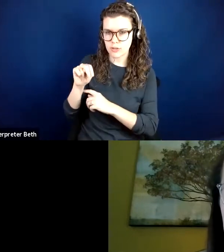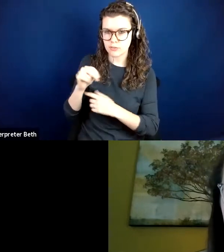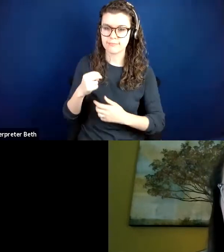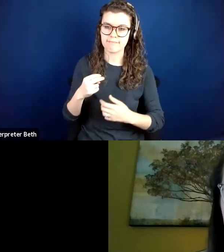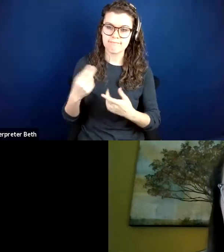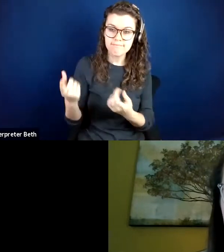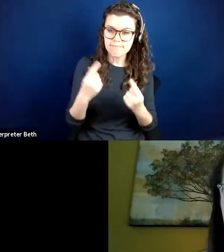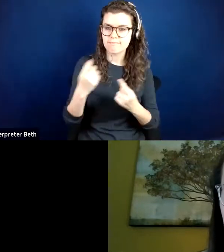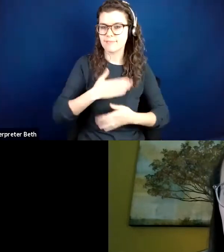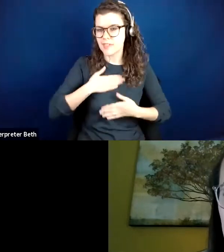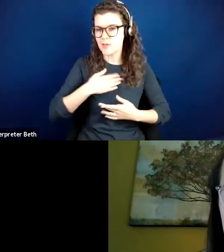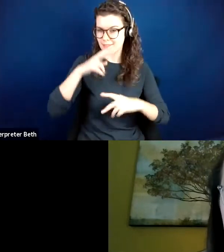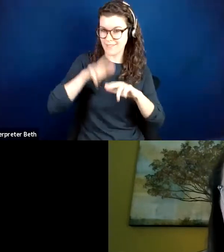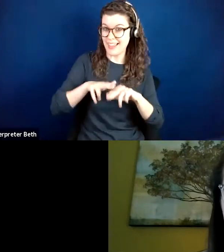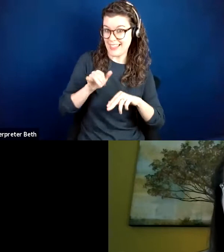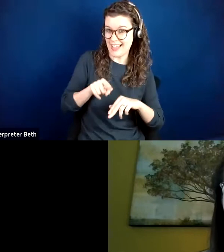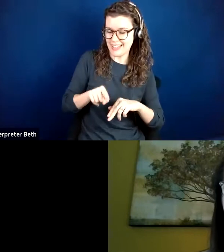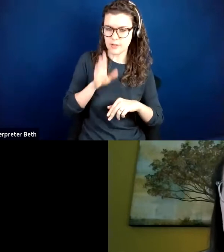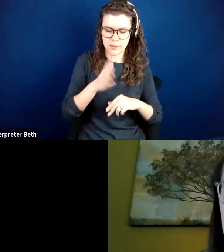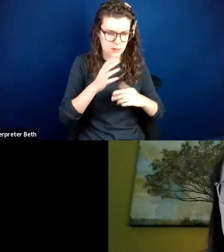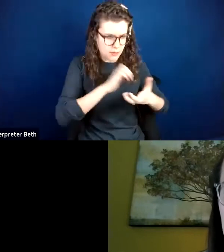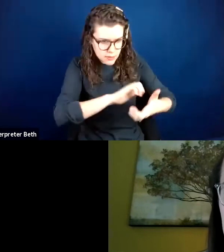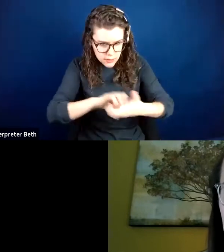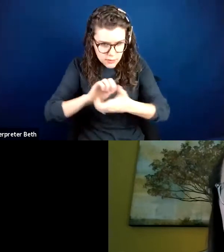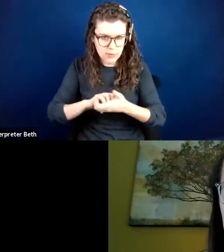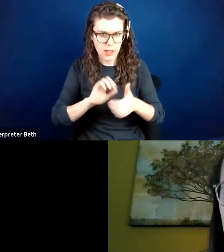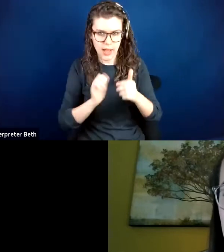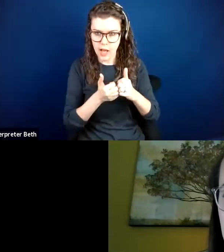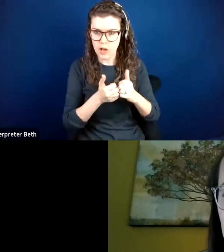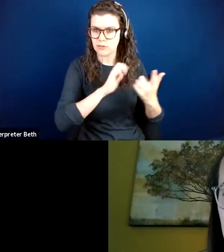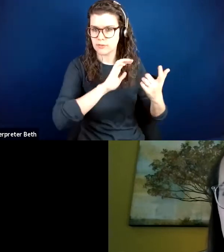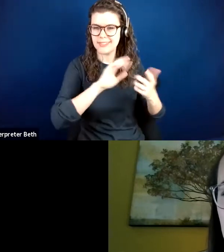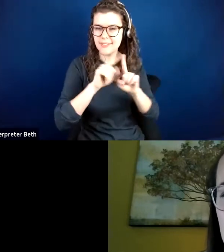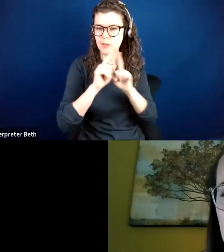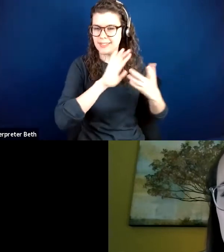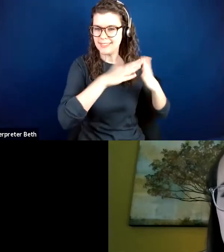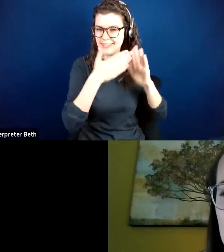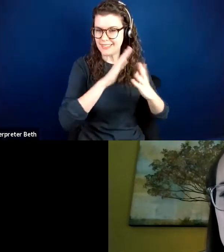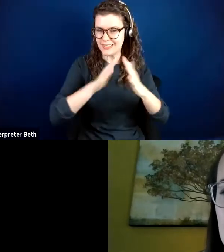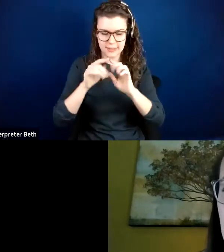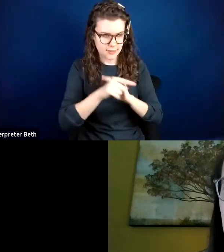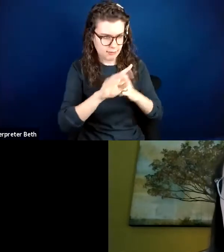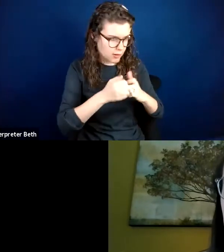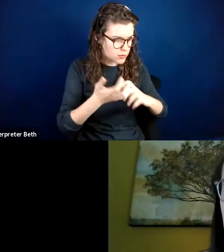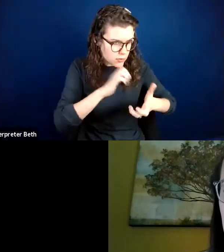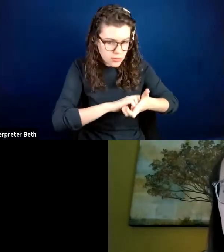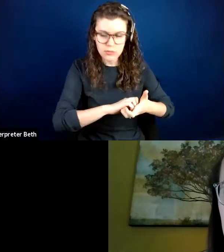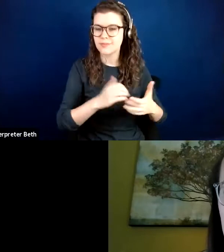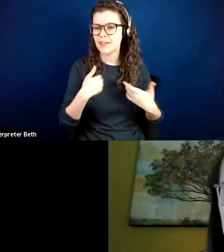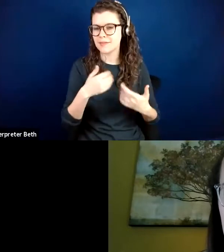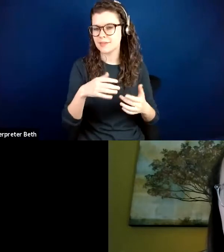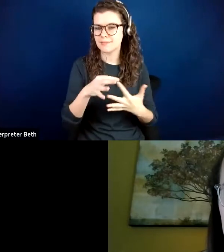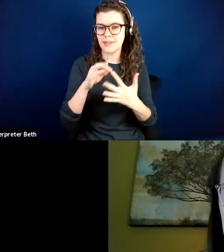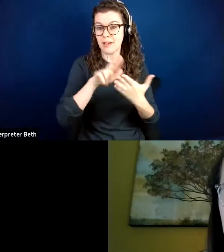ways to support accountability from those municipalities with service agreements and